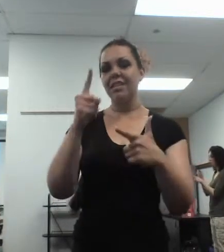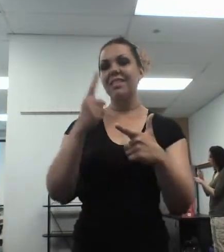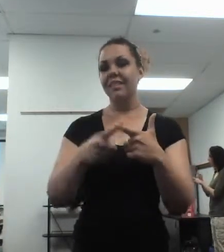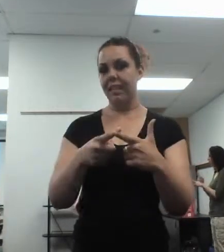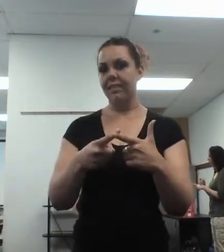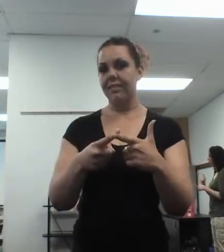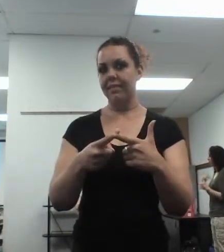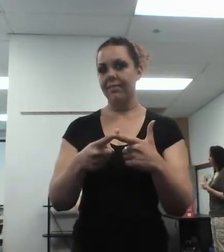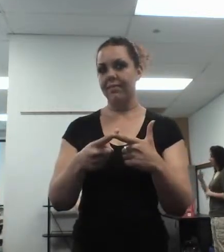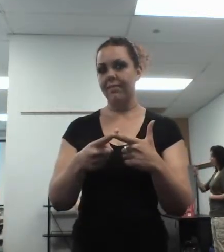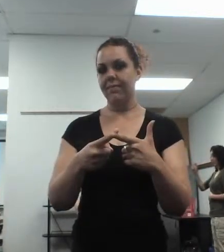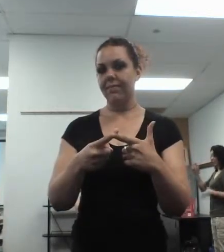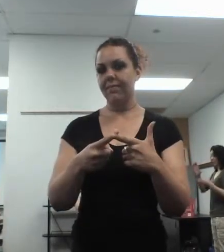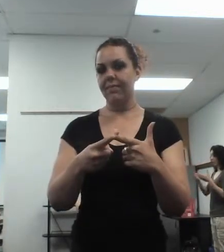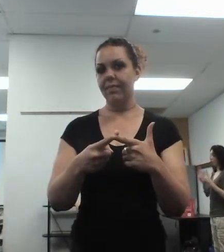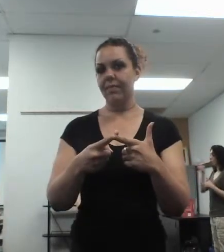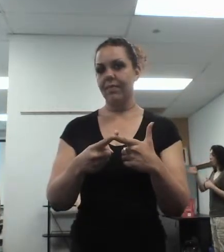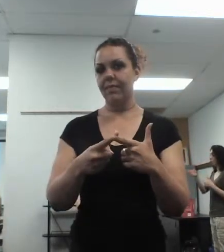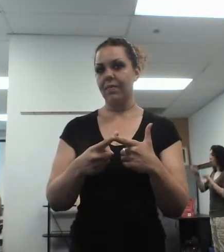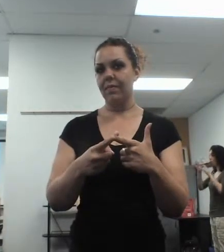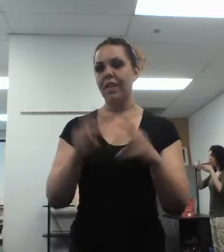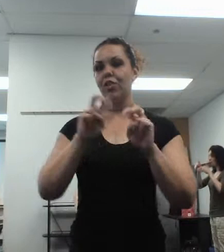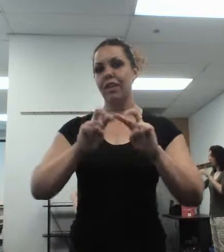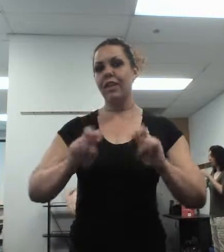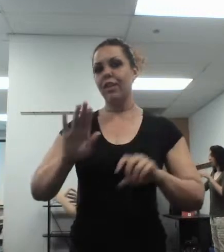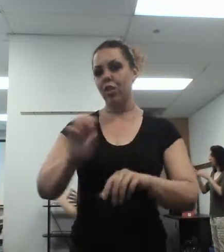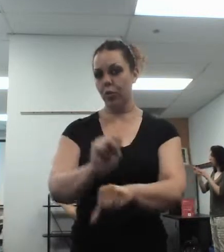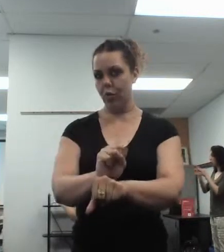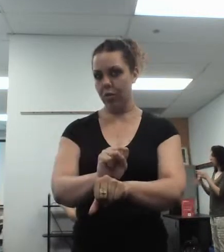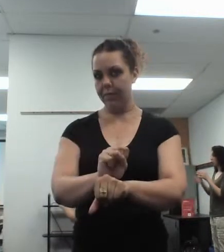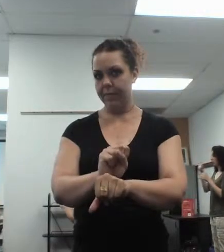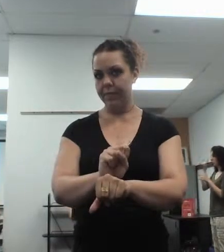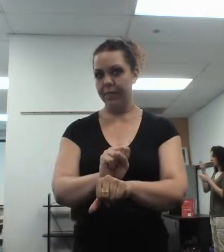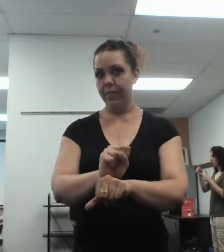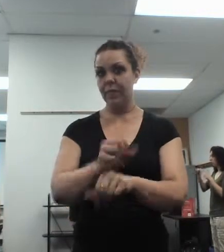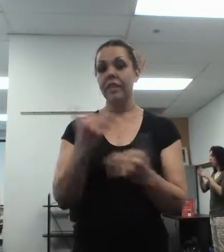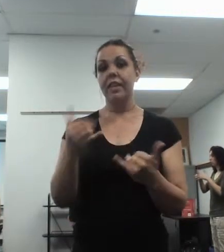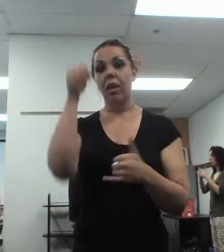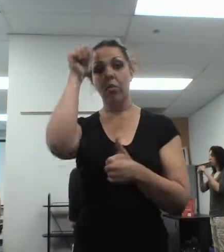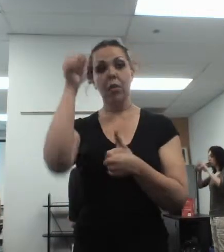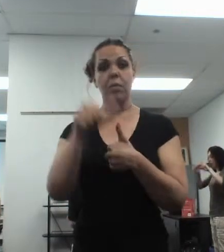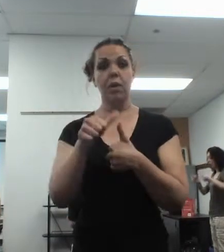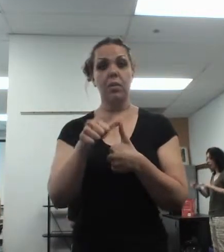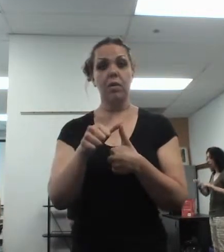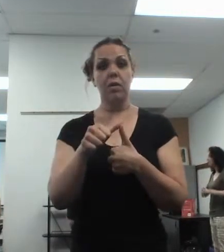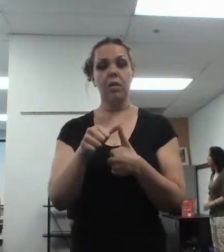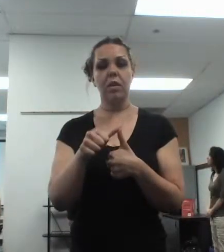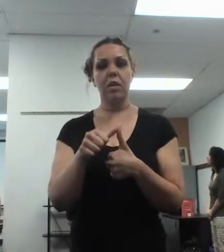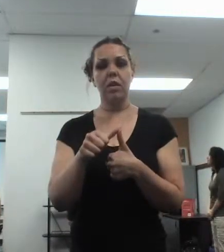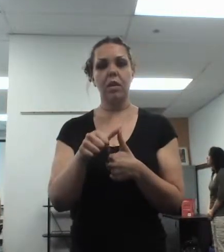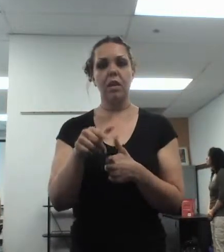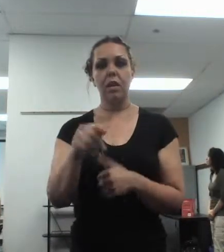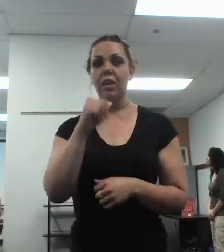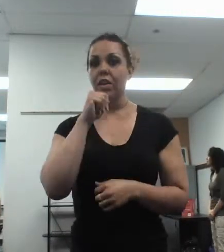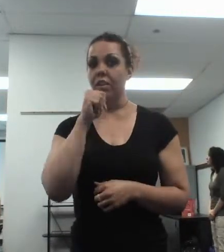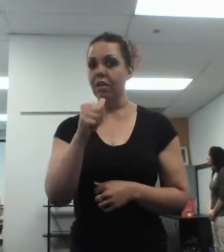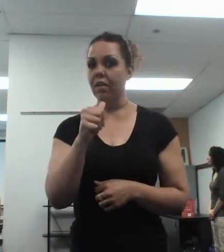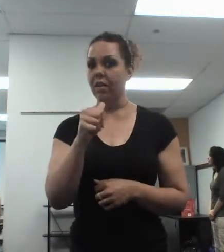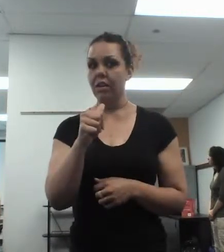going to look at your work on. Now remember, you're not going to catch every